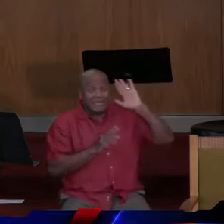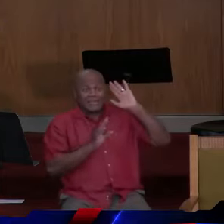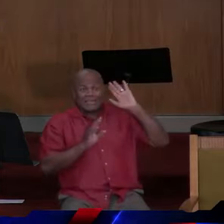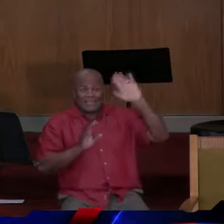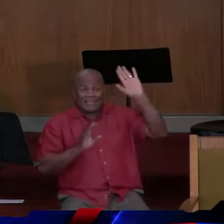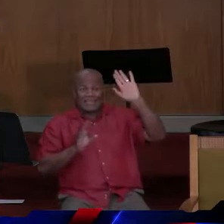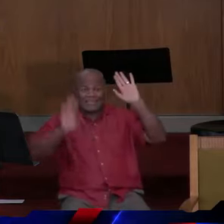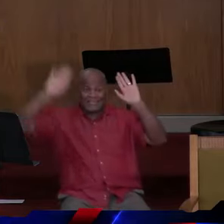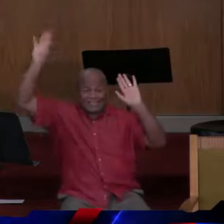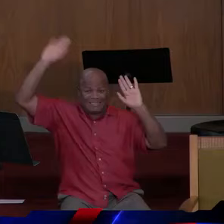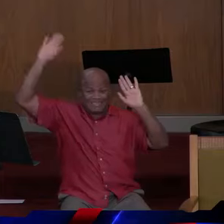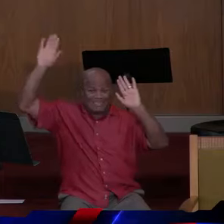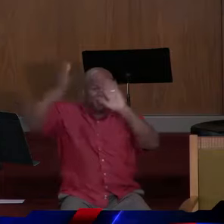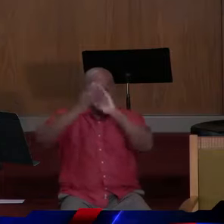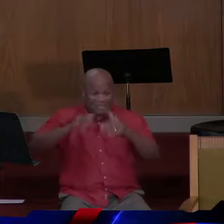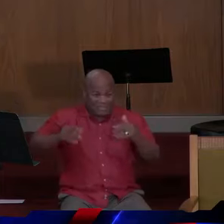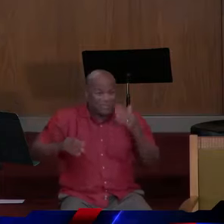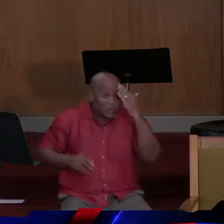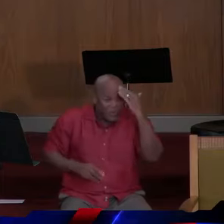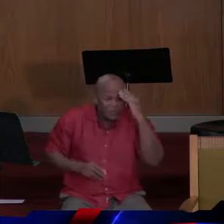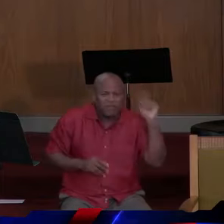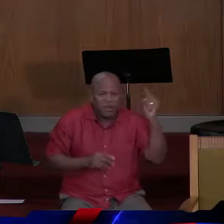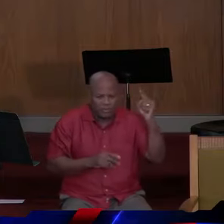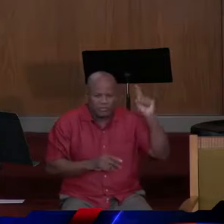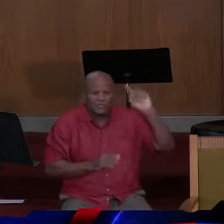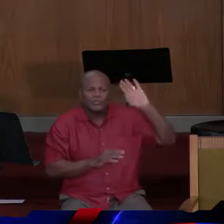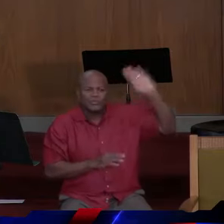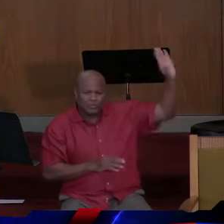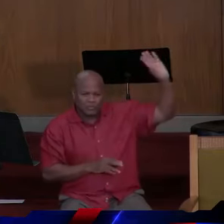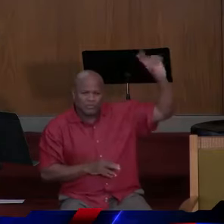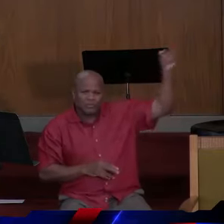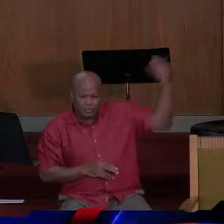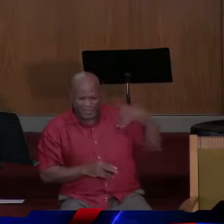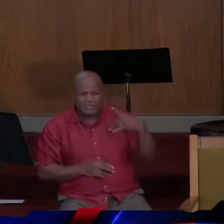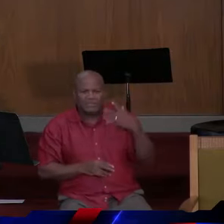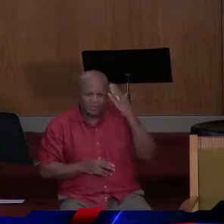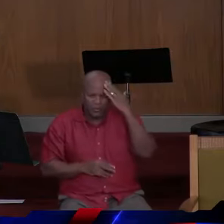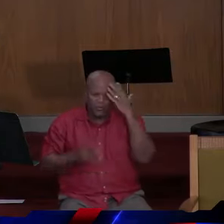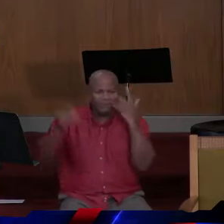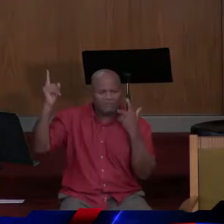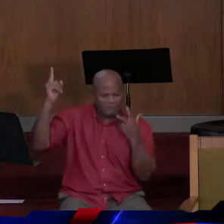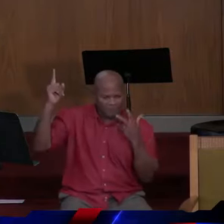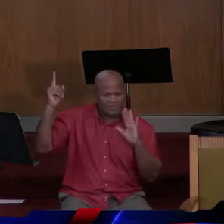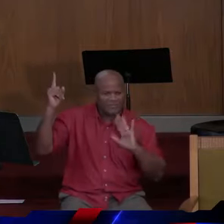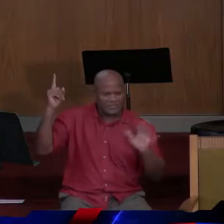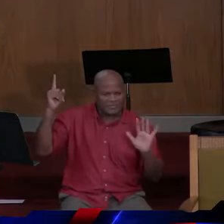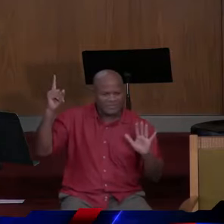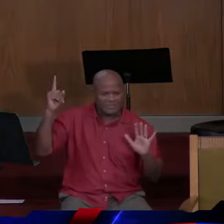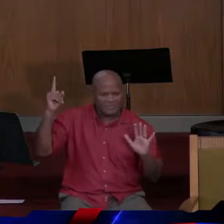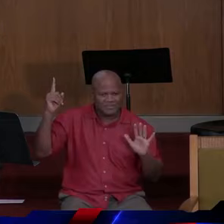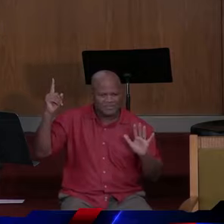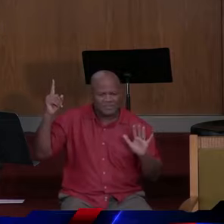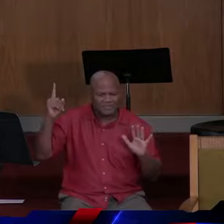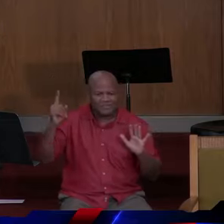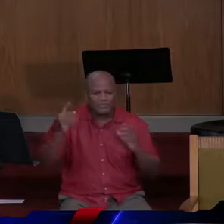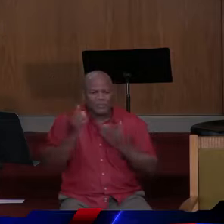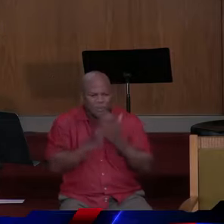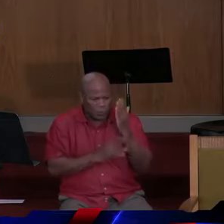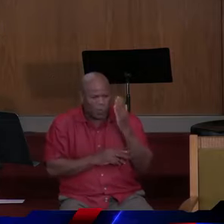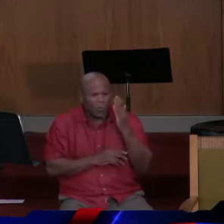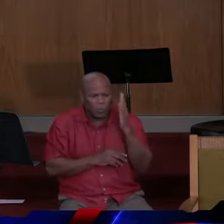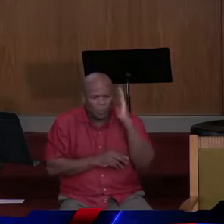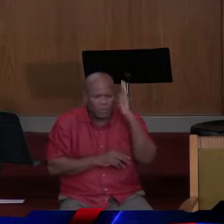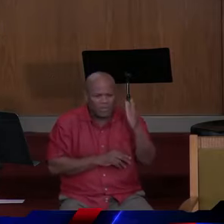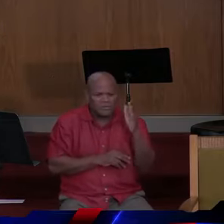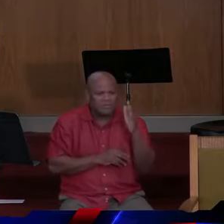grace. Fellowship with God via his grace, and we'll know his peace through his Christ. Too many of